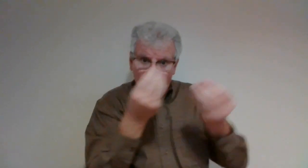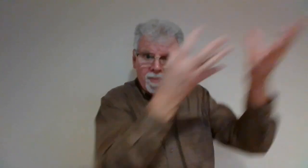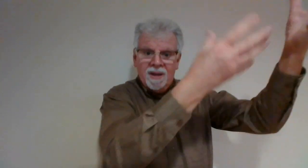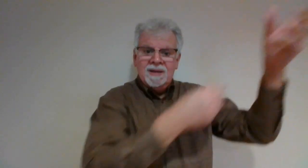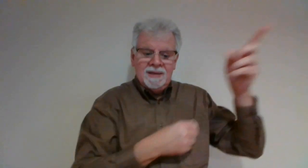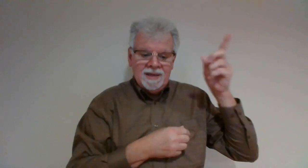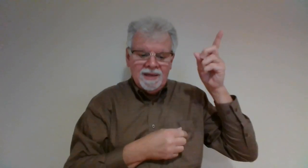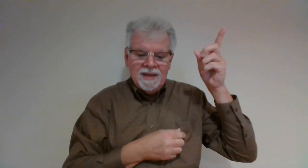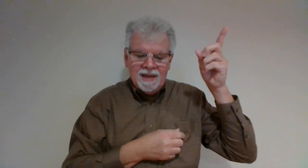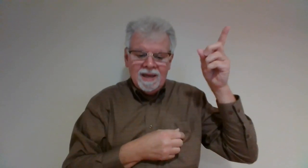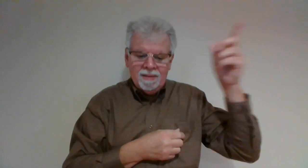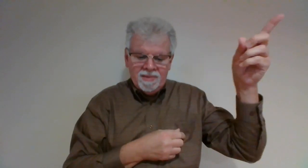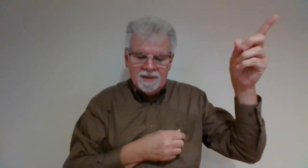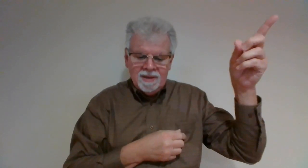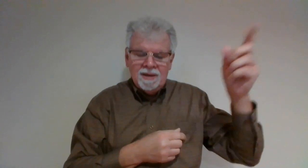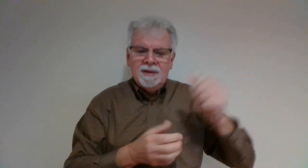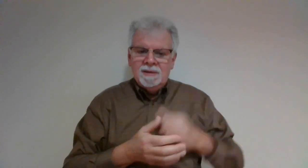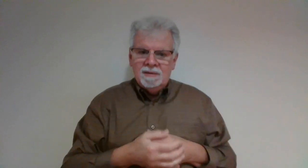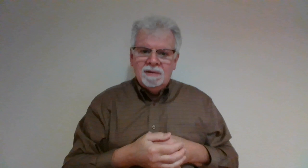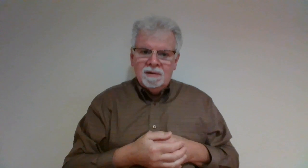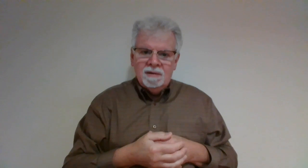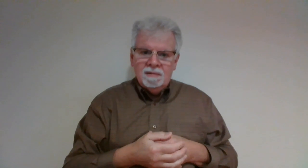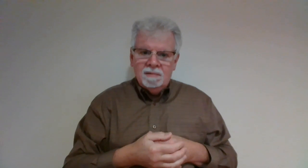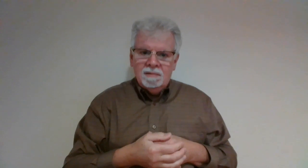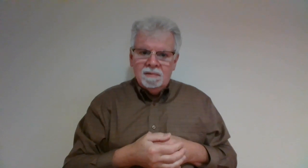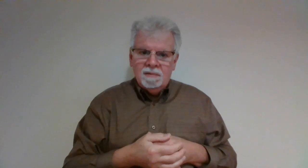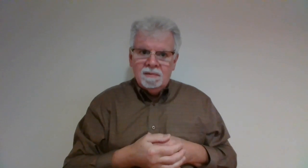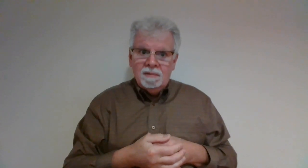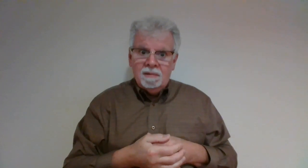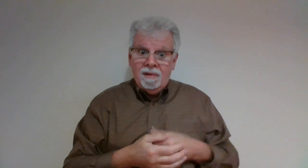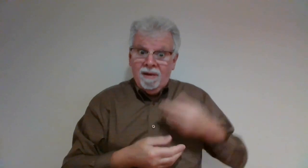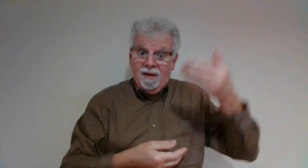be glory forever and ever.